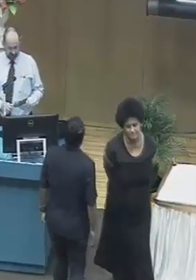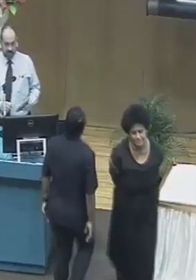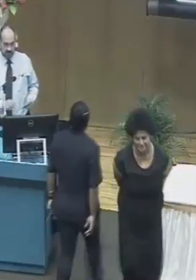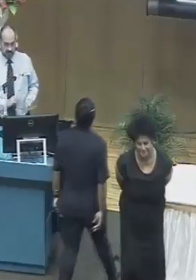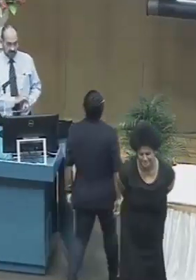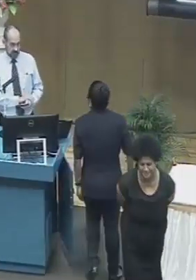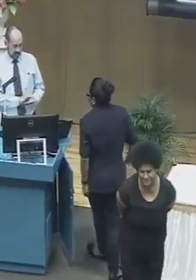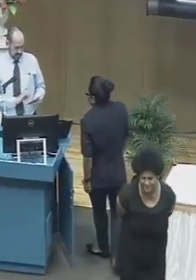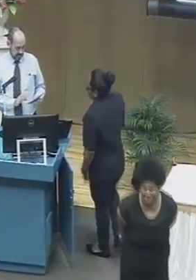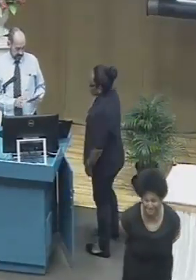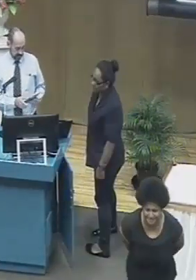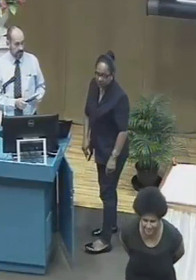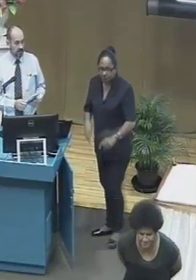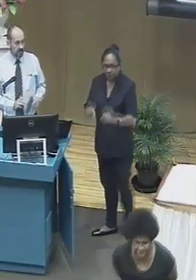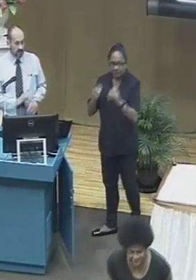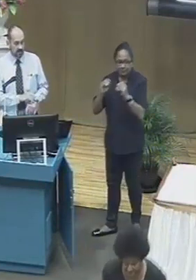Thanks very much, Luisa.